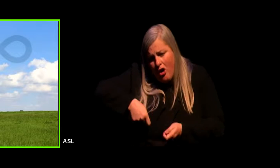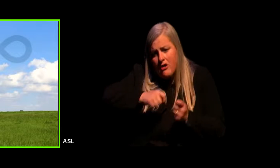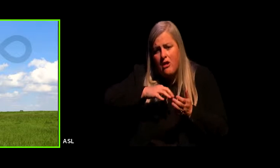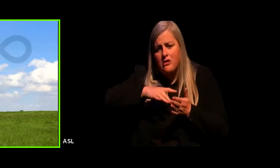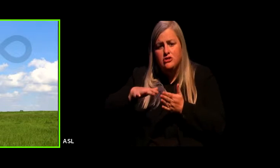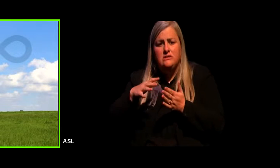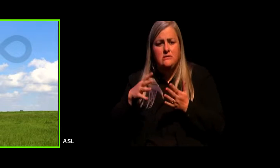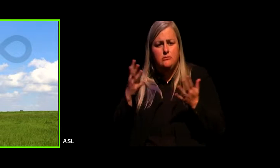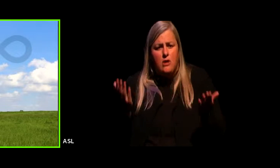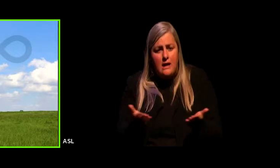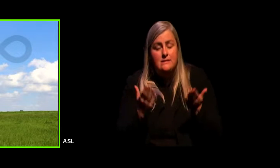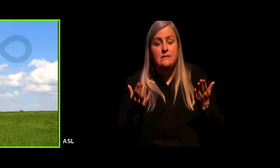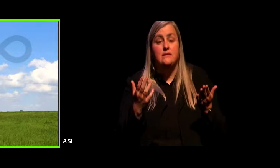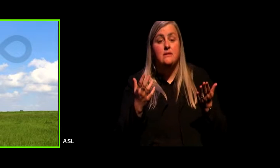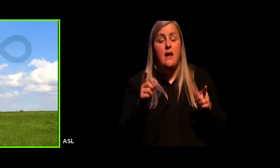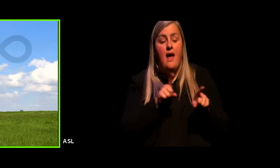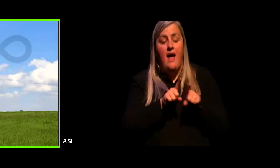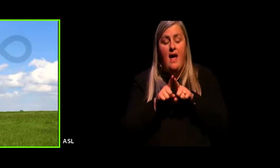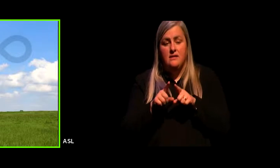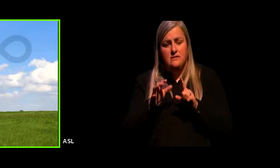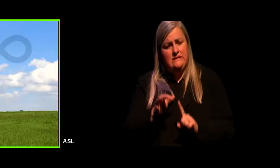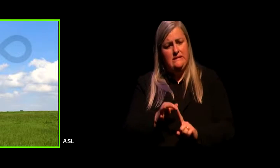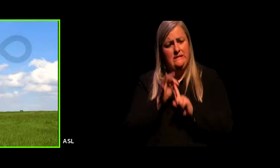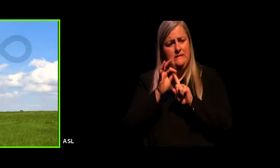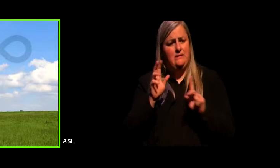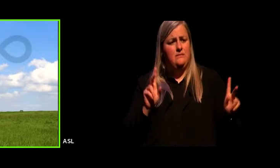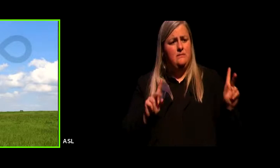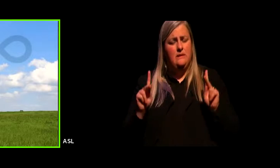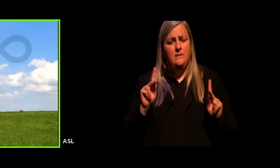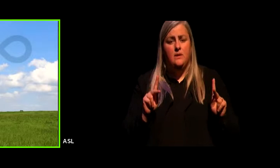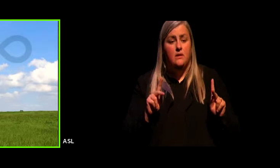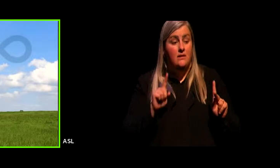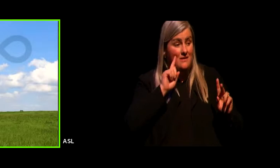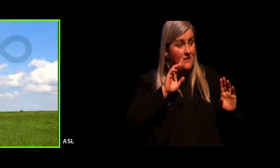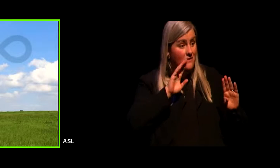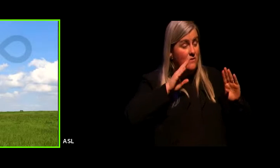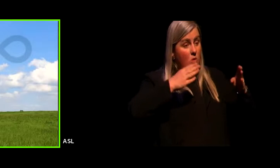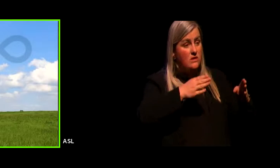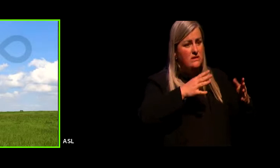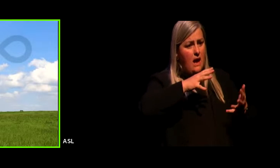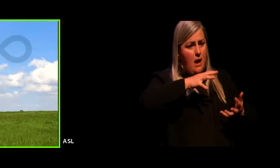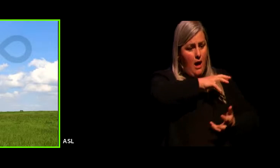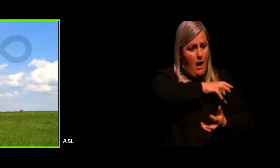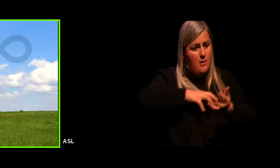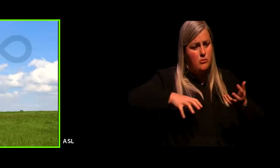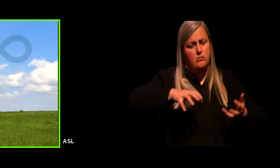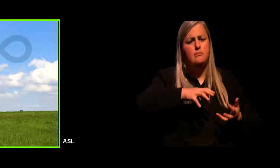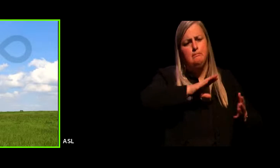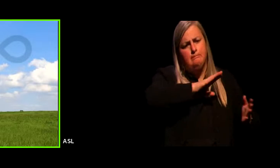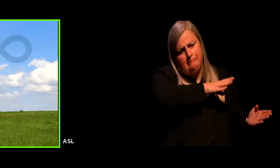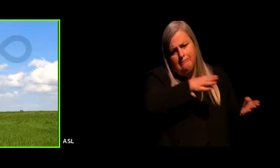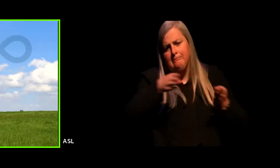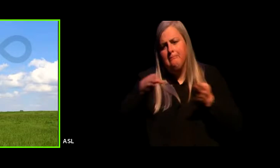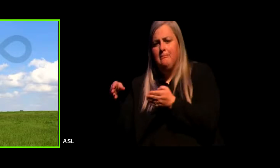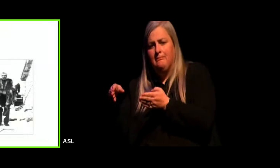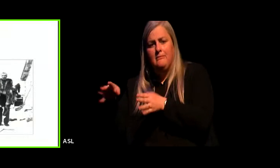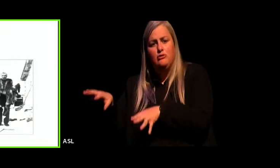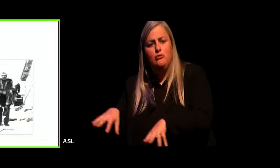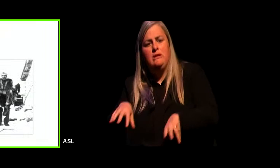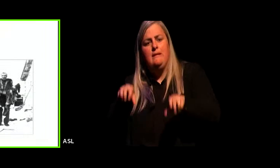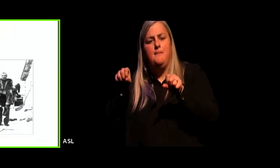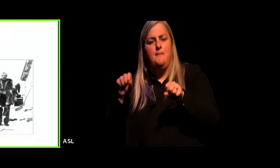as a distinct people, and to move away from this idea of hybridity. And it's really also about